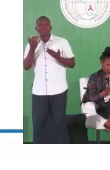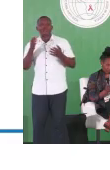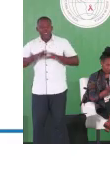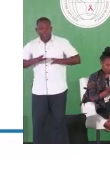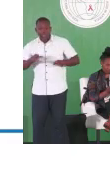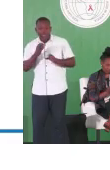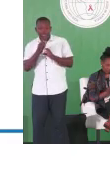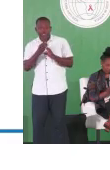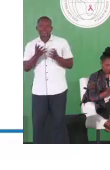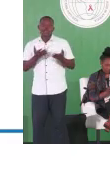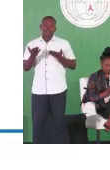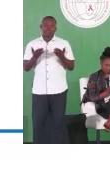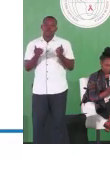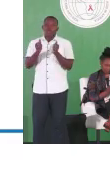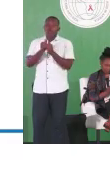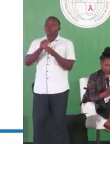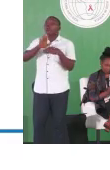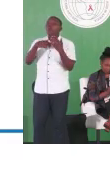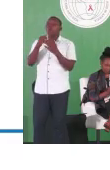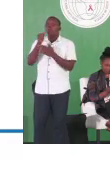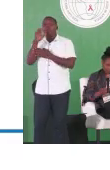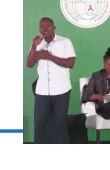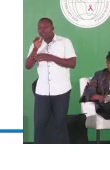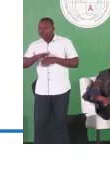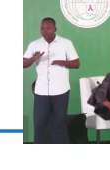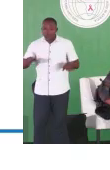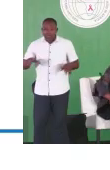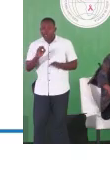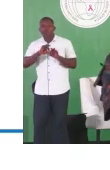are used by all women, children, and their